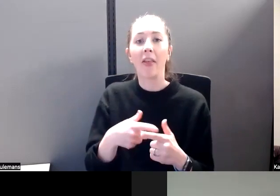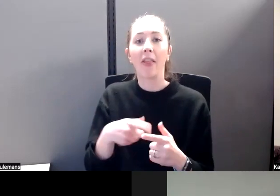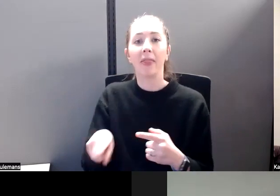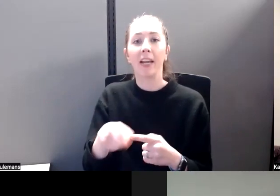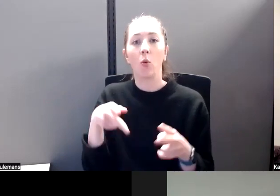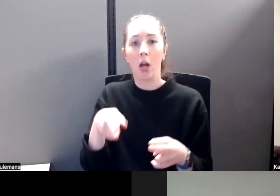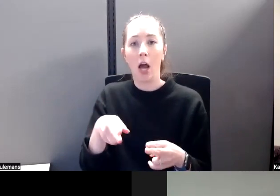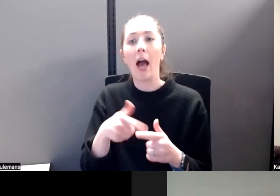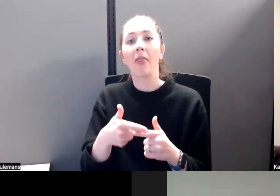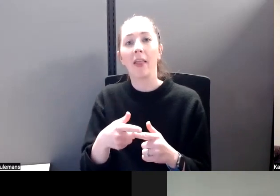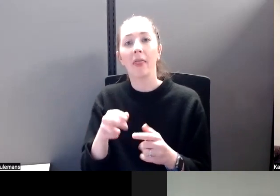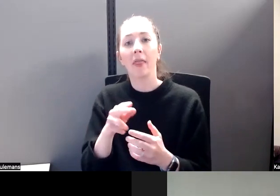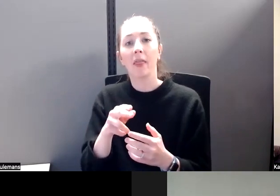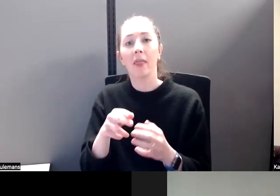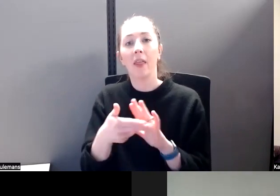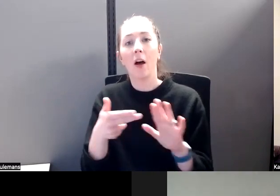cut.